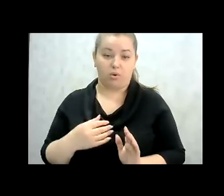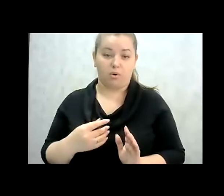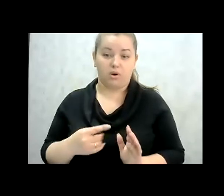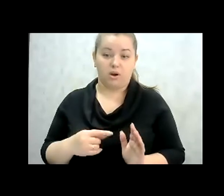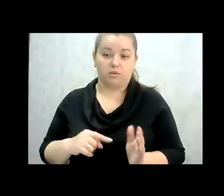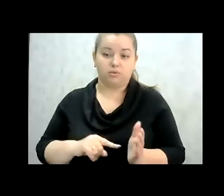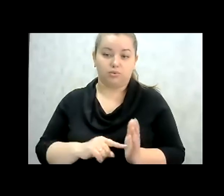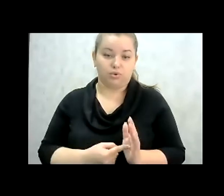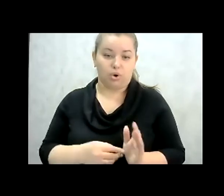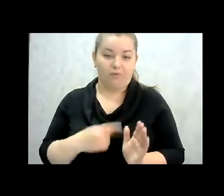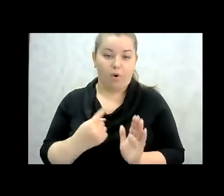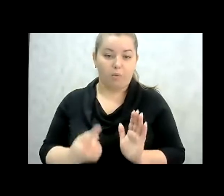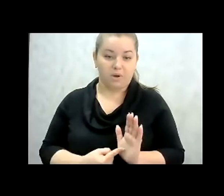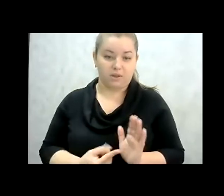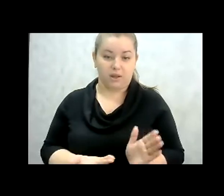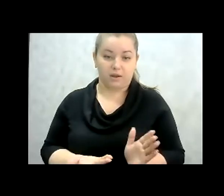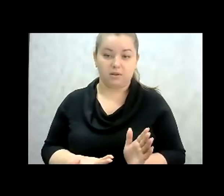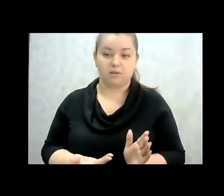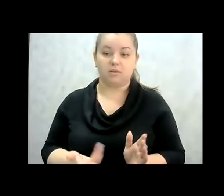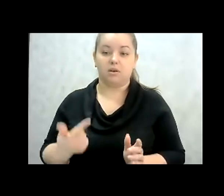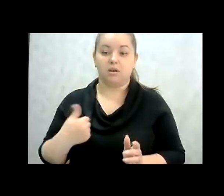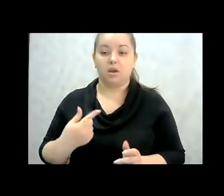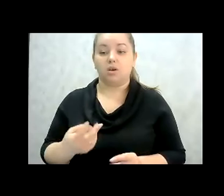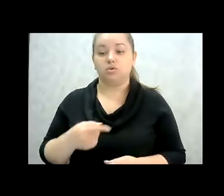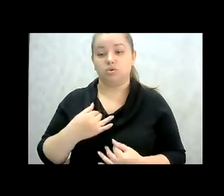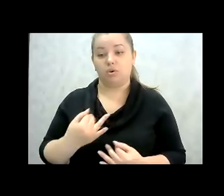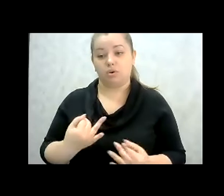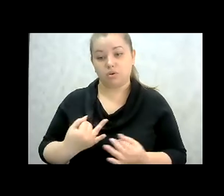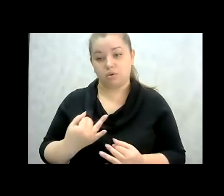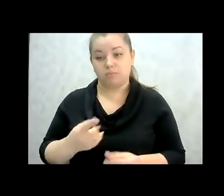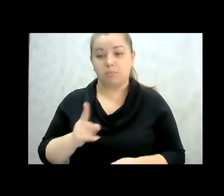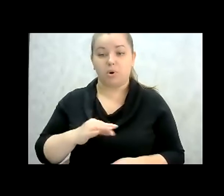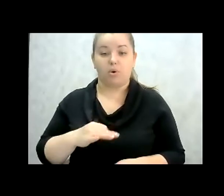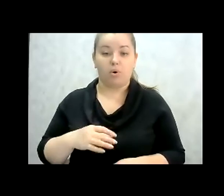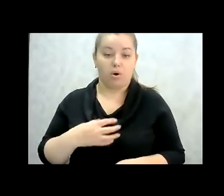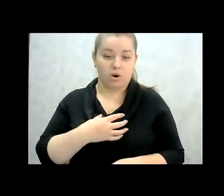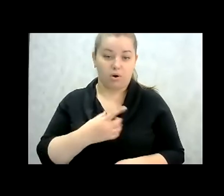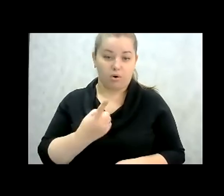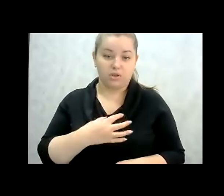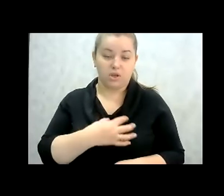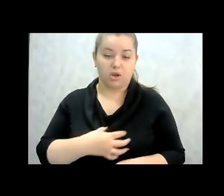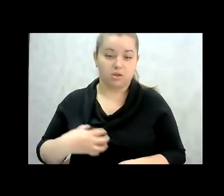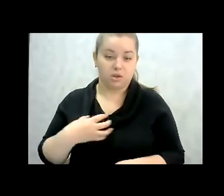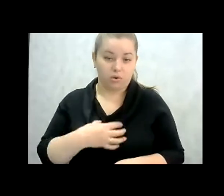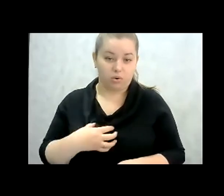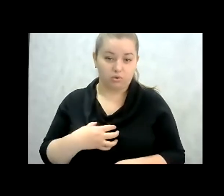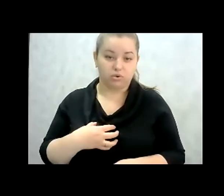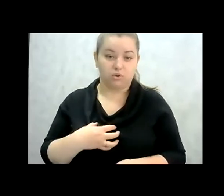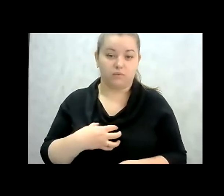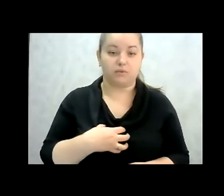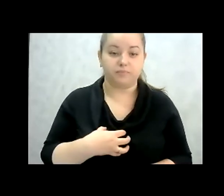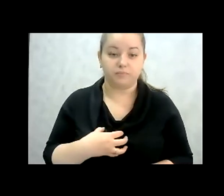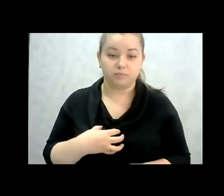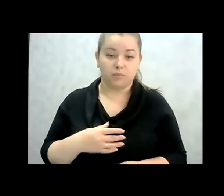in the course of elections. As for the key issues during the elections, we noted several.